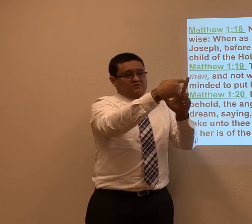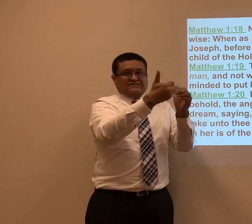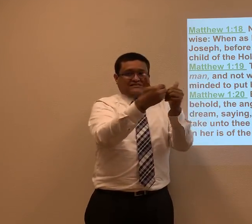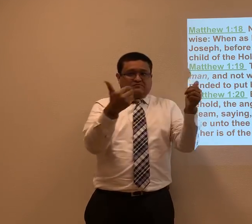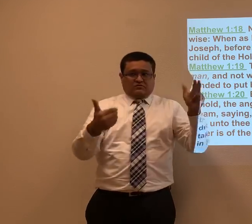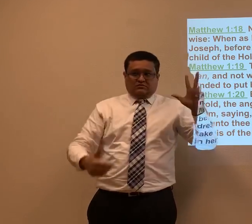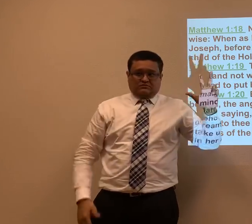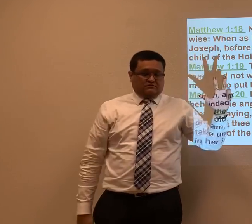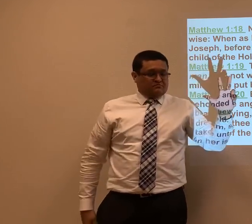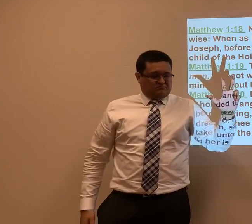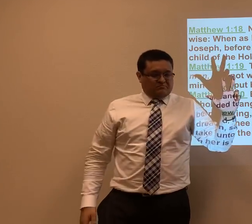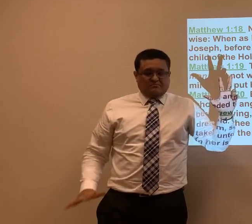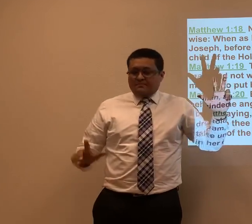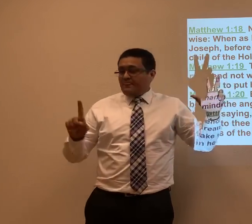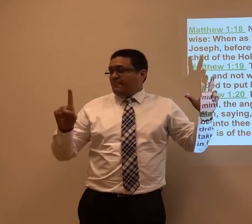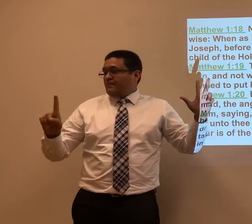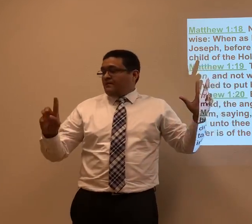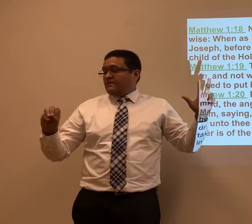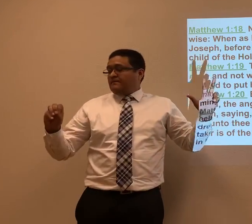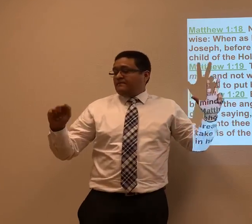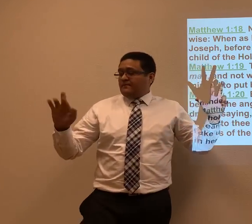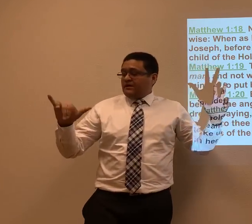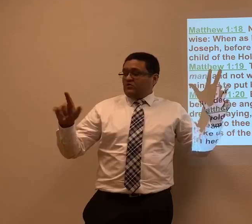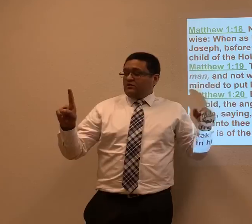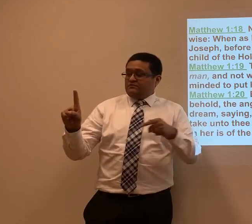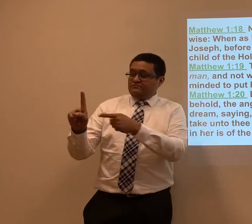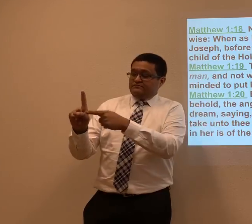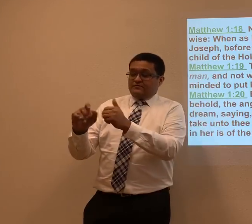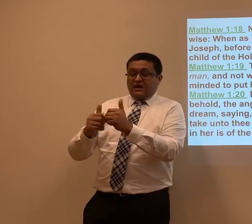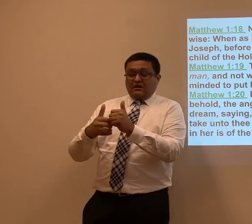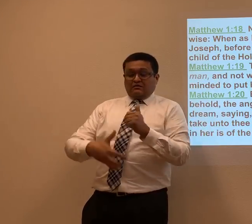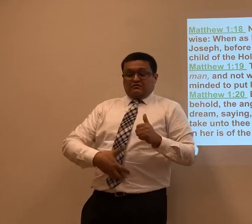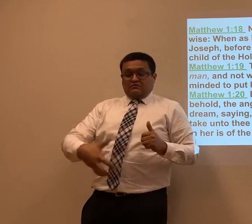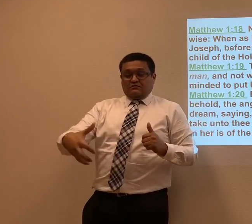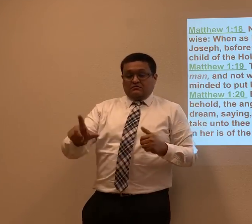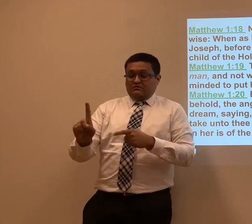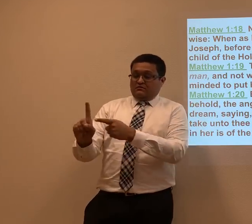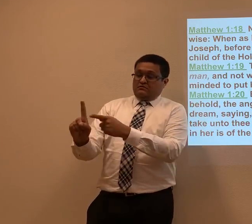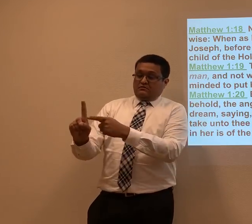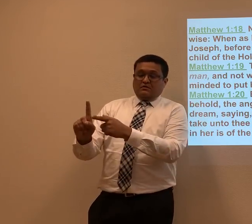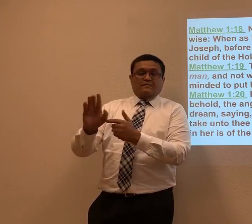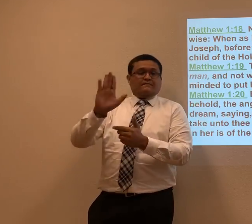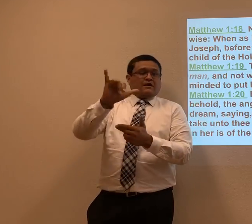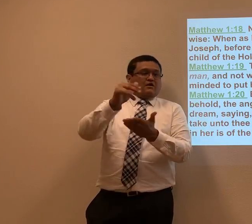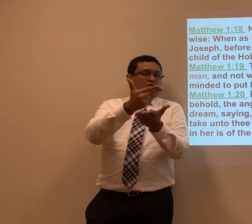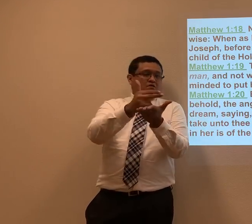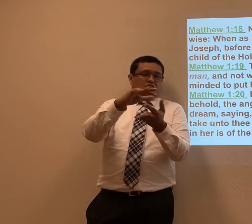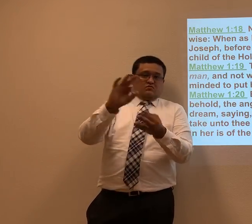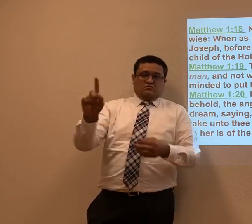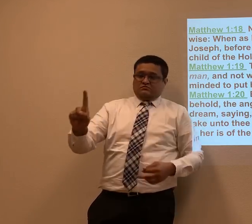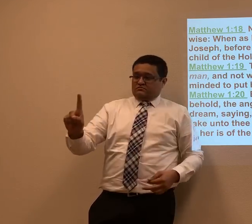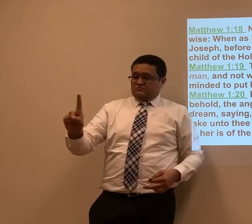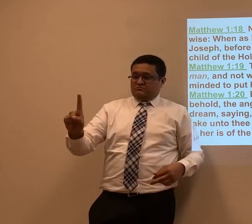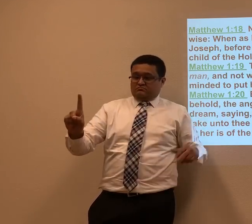is a Trinitarian belief. Okay, and then Mary, how could she become pregnant by the Holy